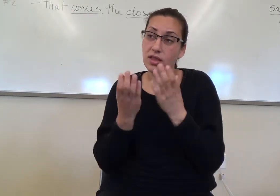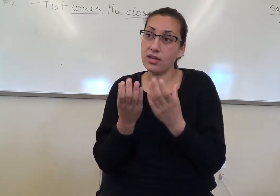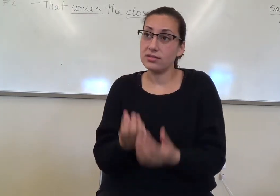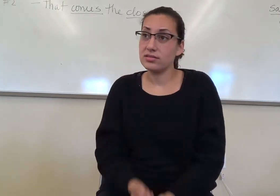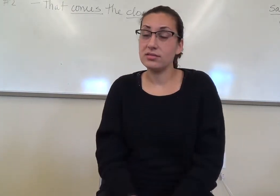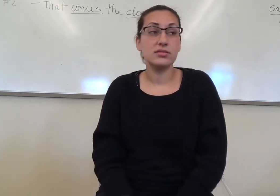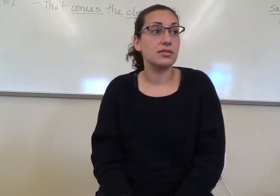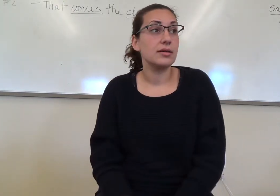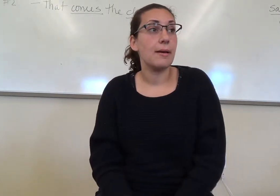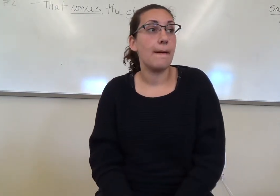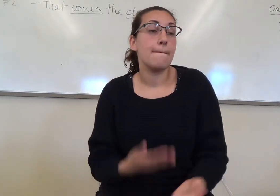maybe a nursing